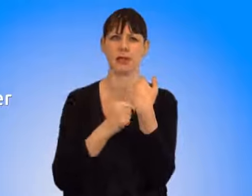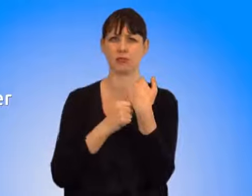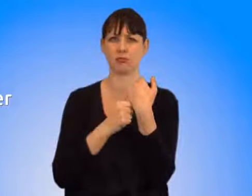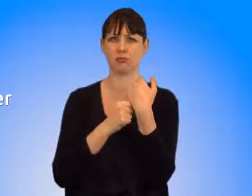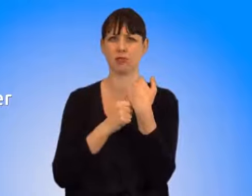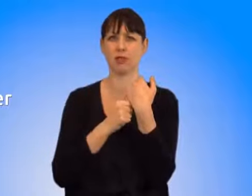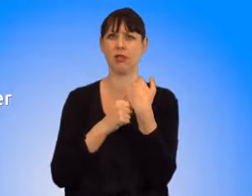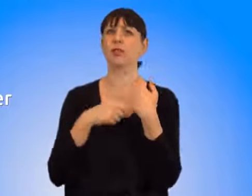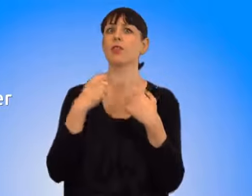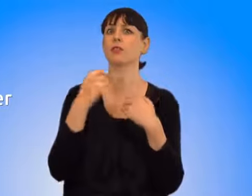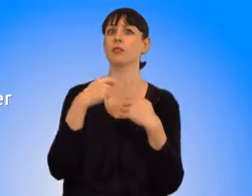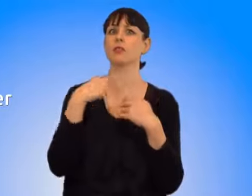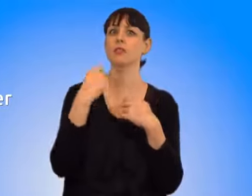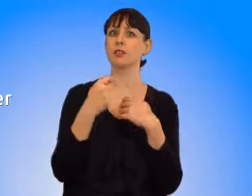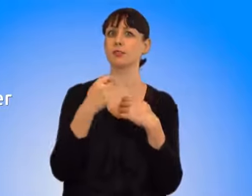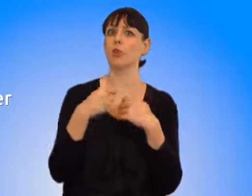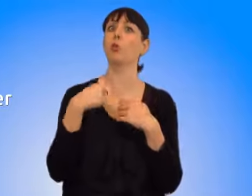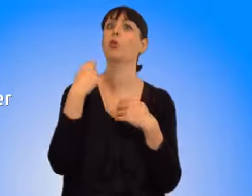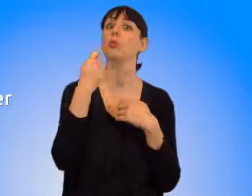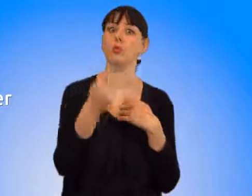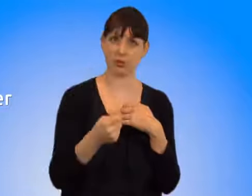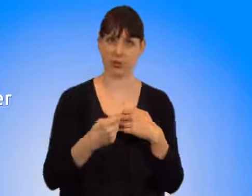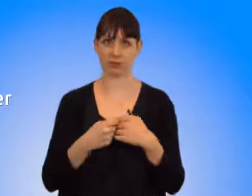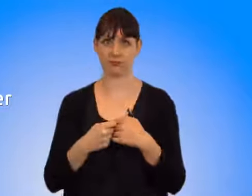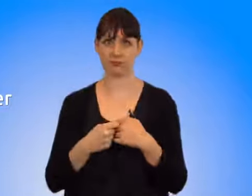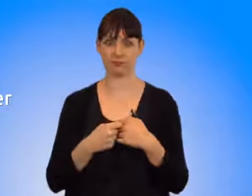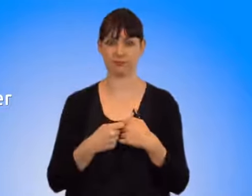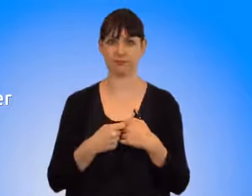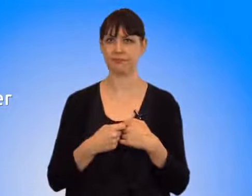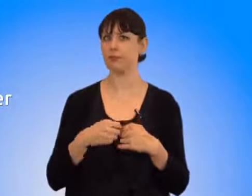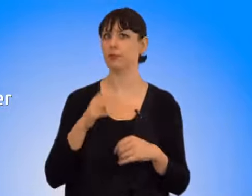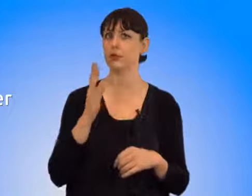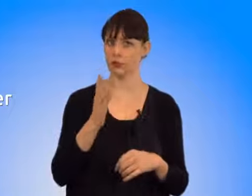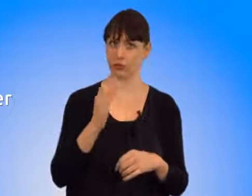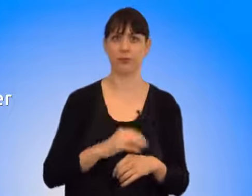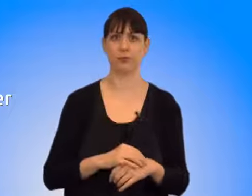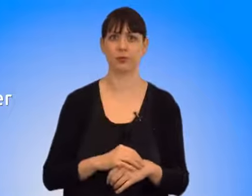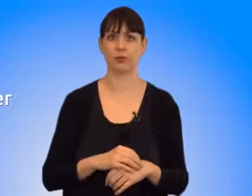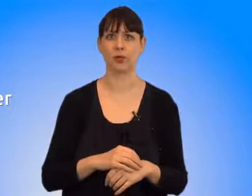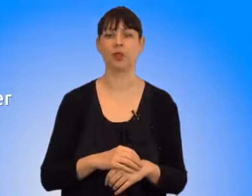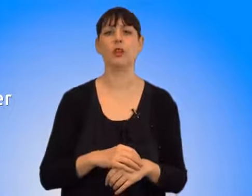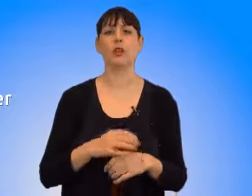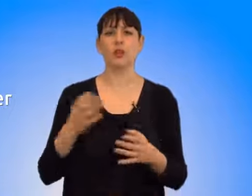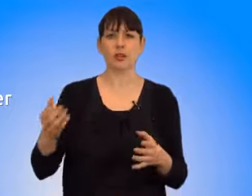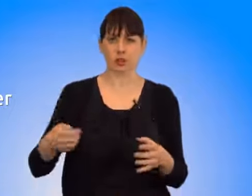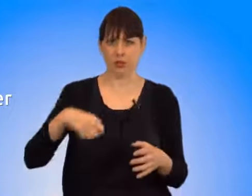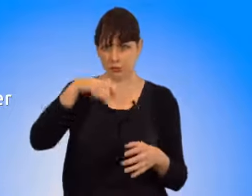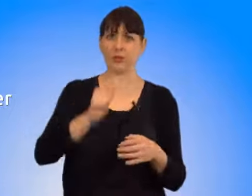better. Then you continue with the cooking. So, you're